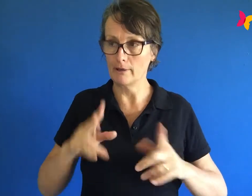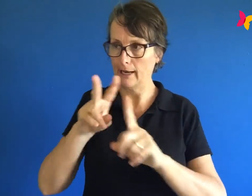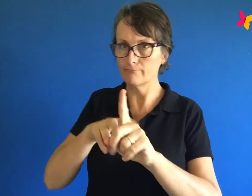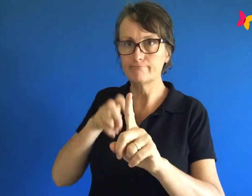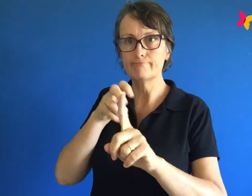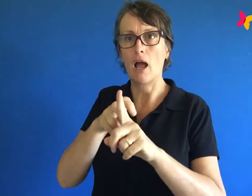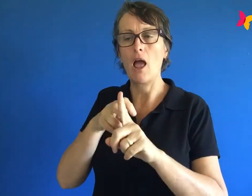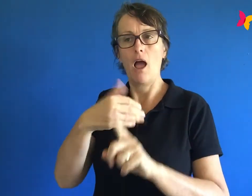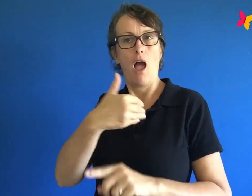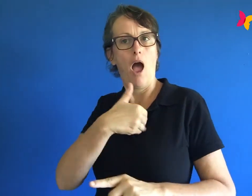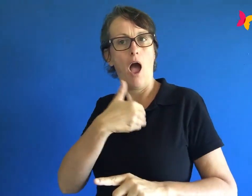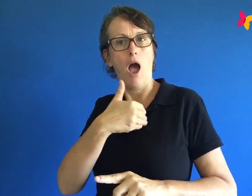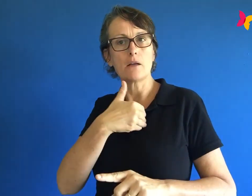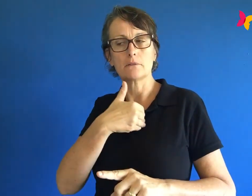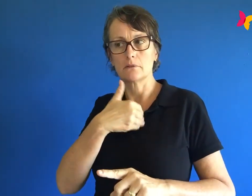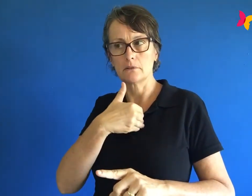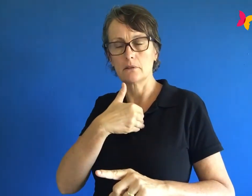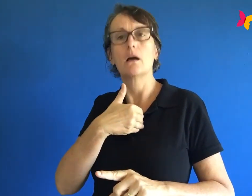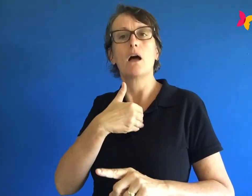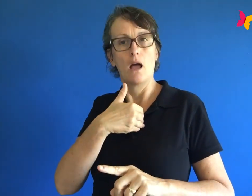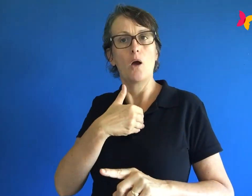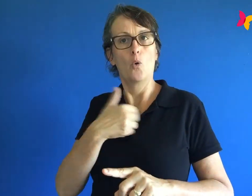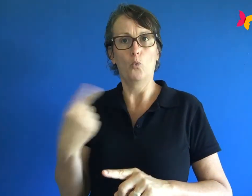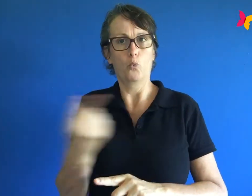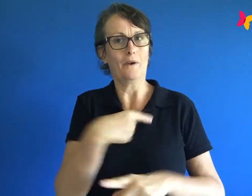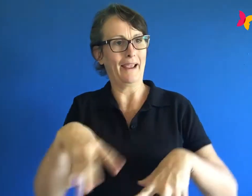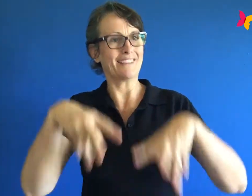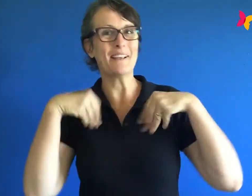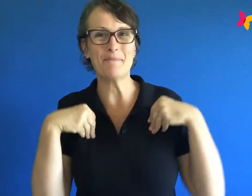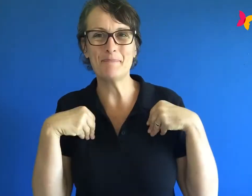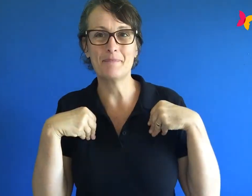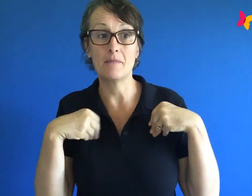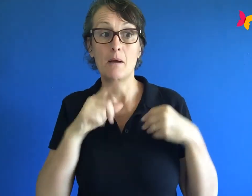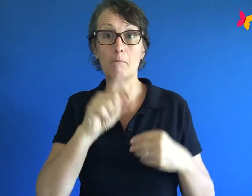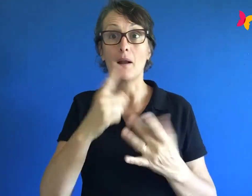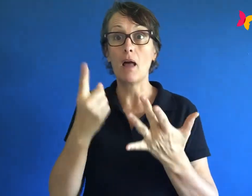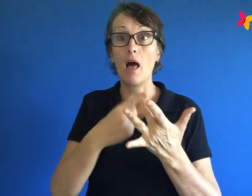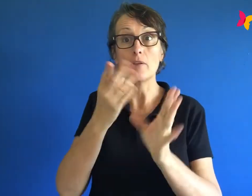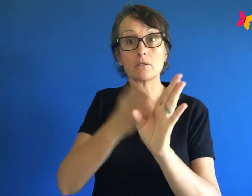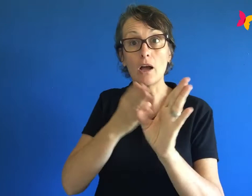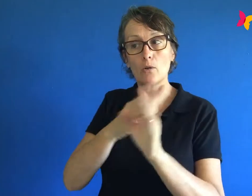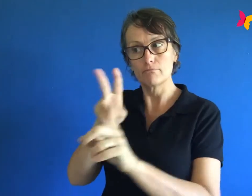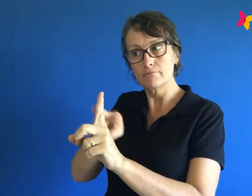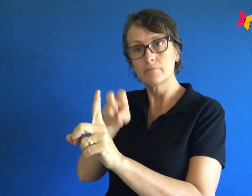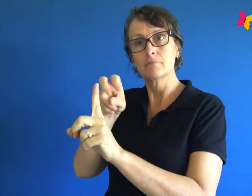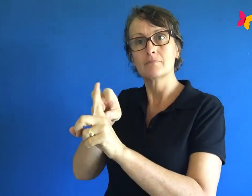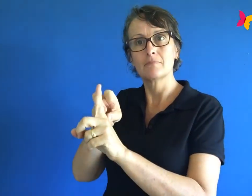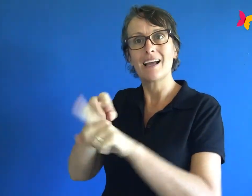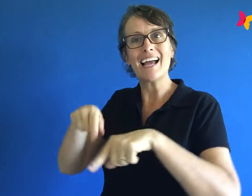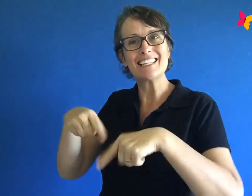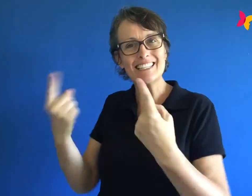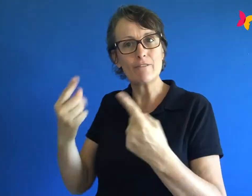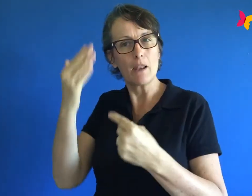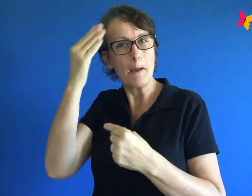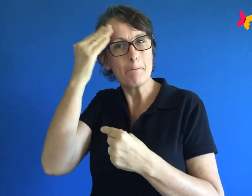take that in our stride a lot better than when he had a diagnosis that was a mental illness.